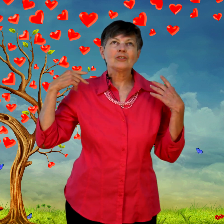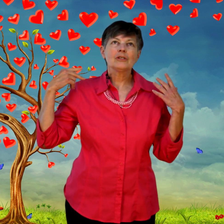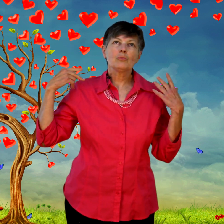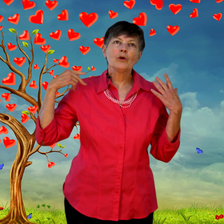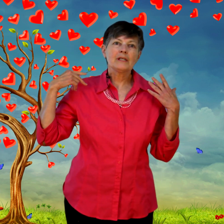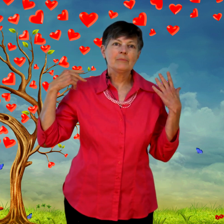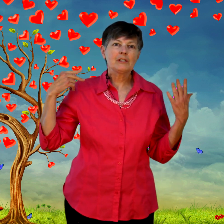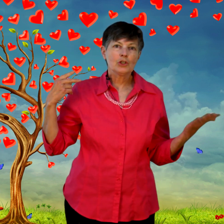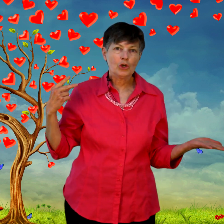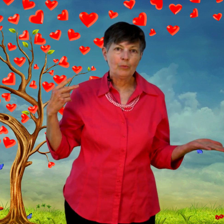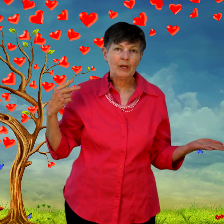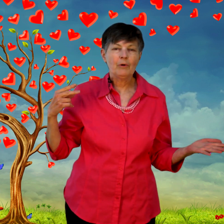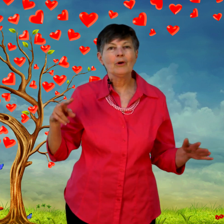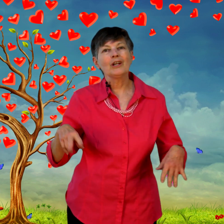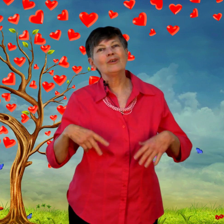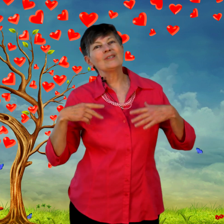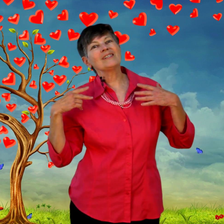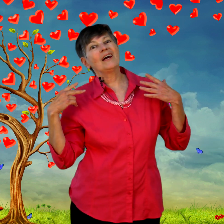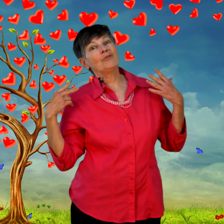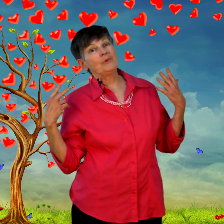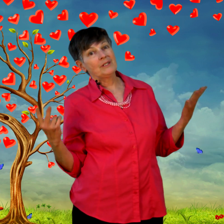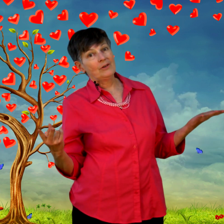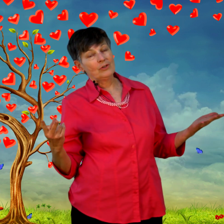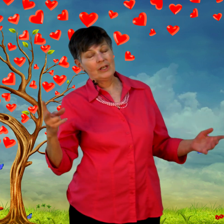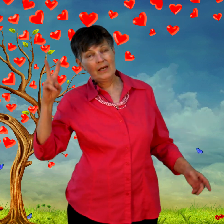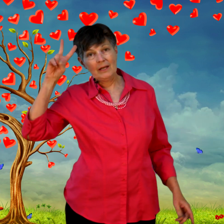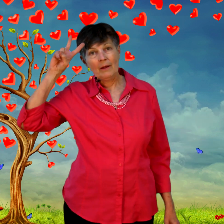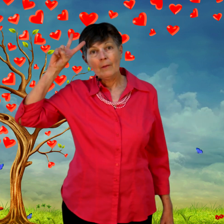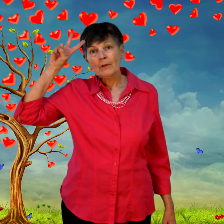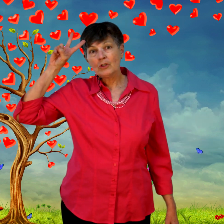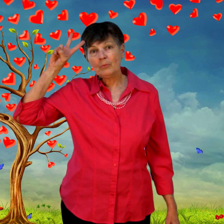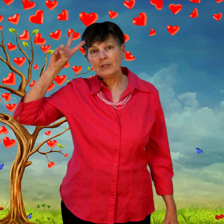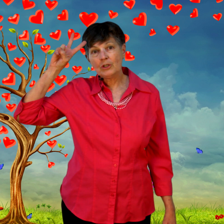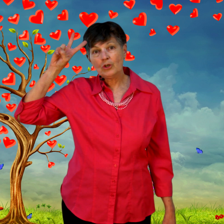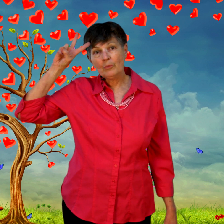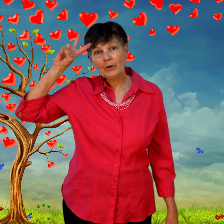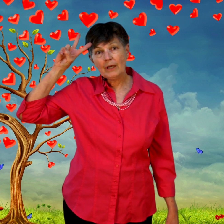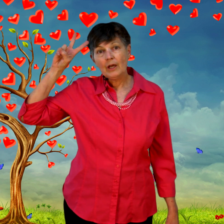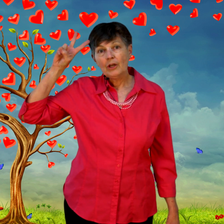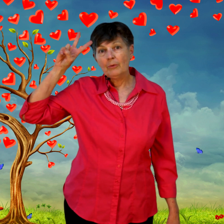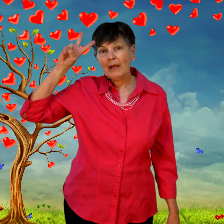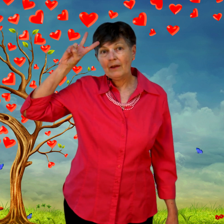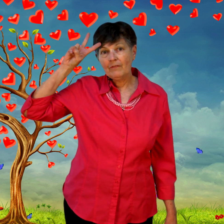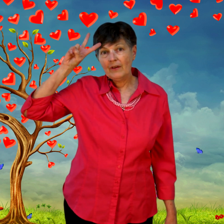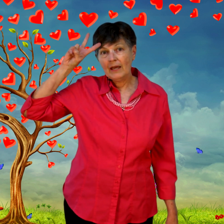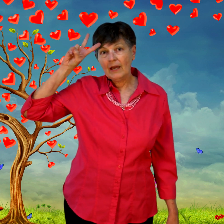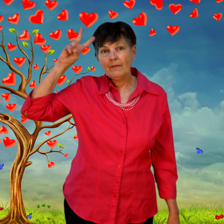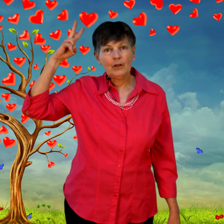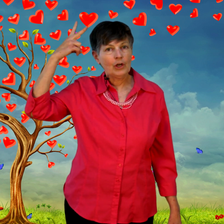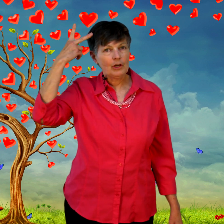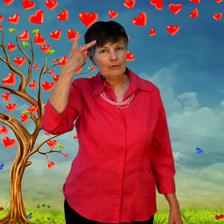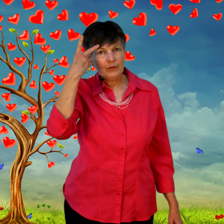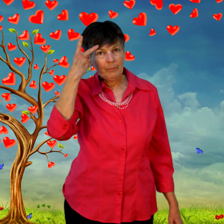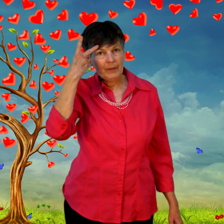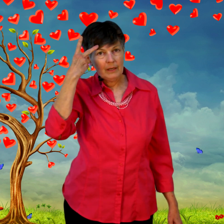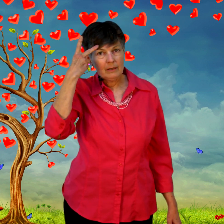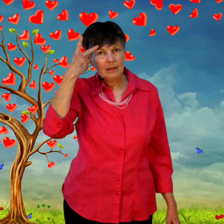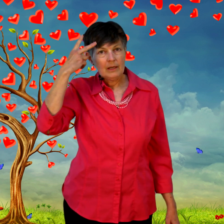actually this word is misinterpreting, but we're going to use the sign for misunderstanding. So misinterpreting, you make a V and then you're going to flip it because